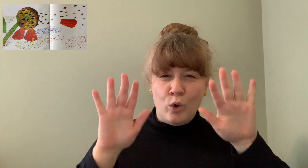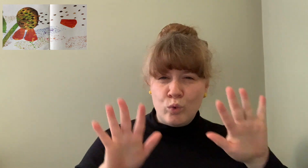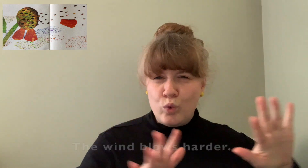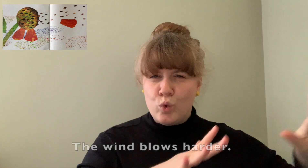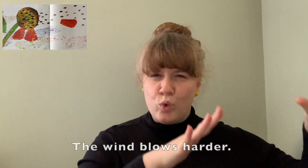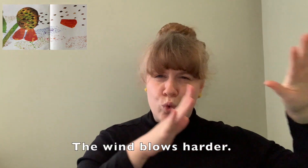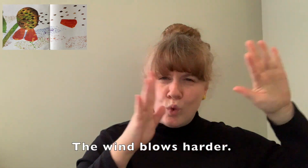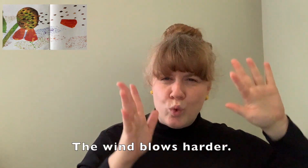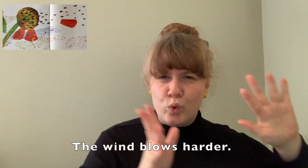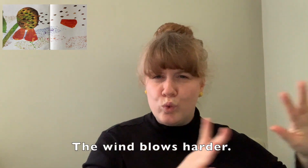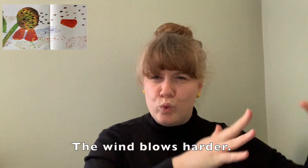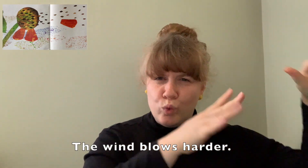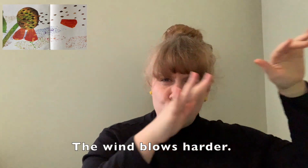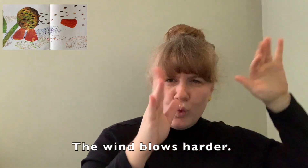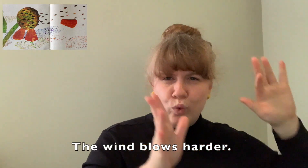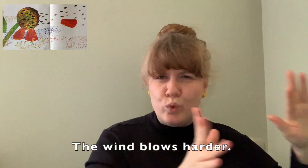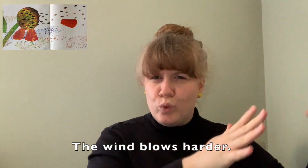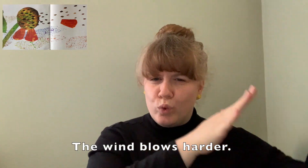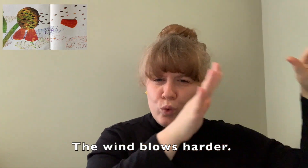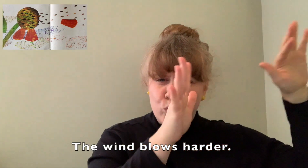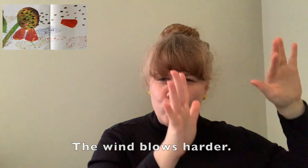The wind blows harder.